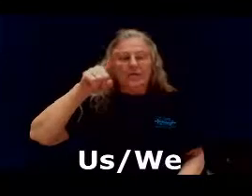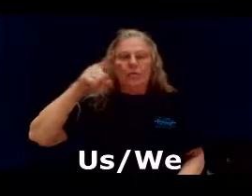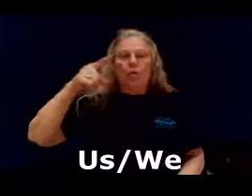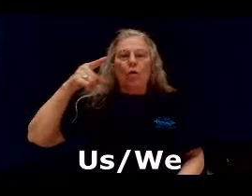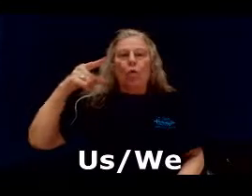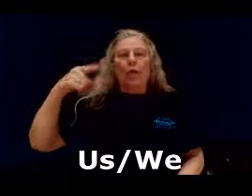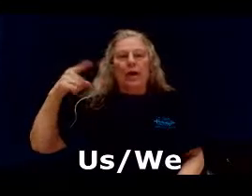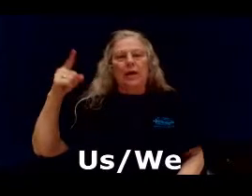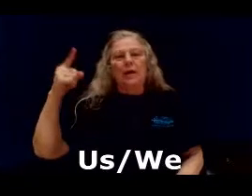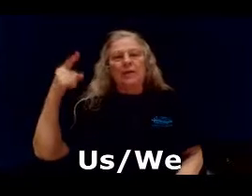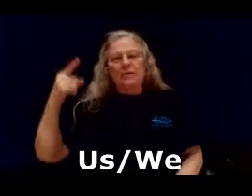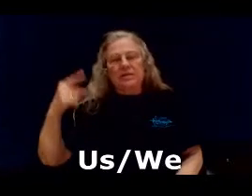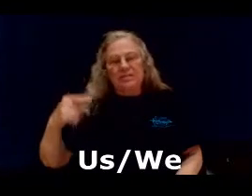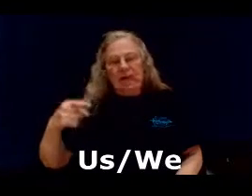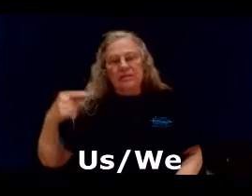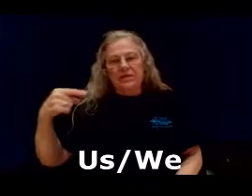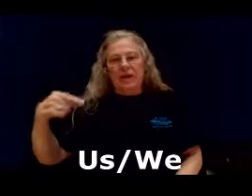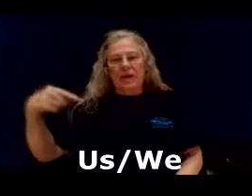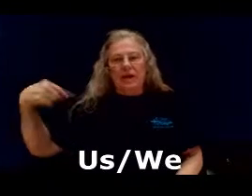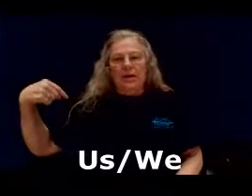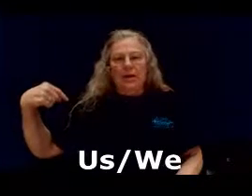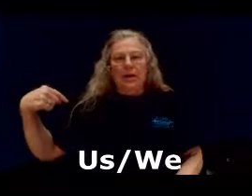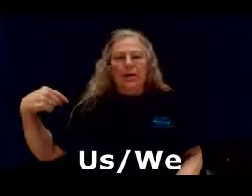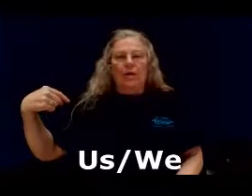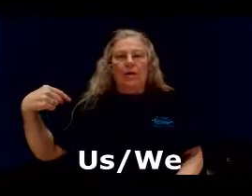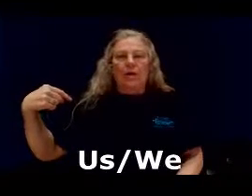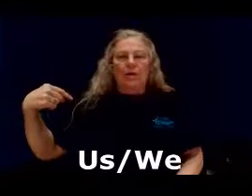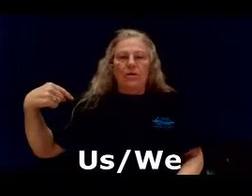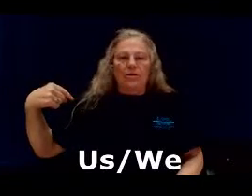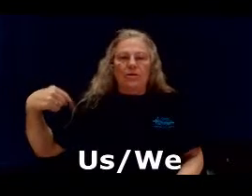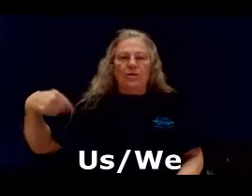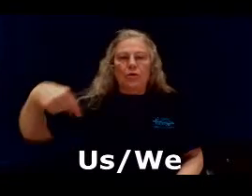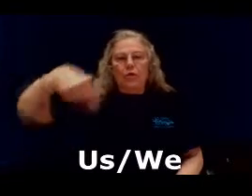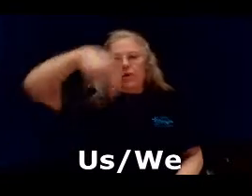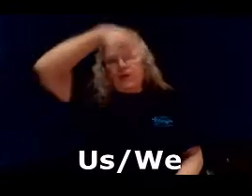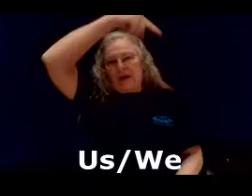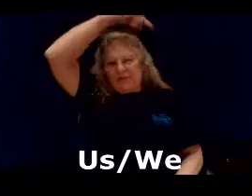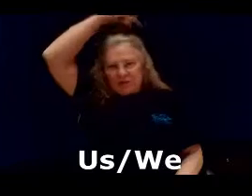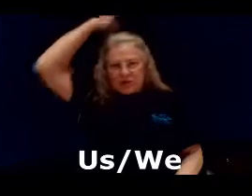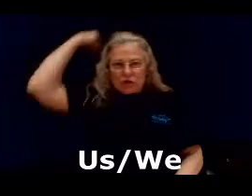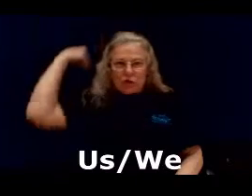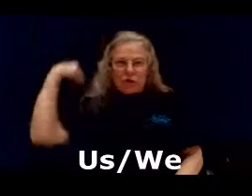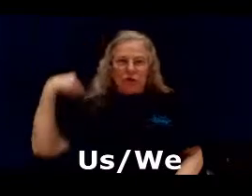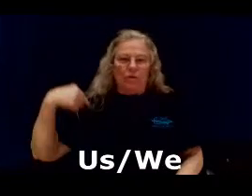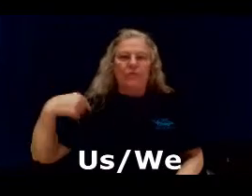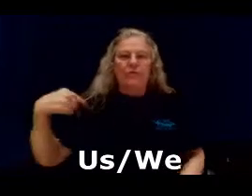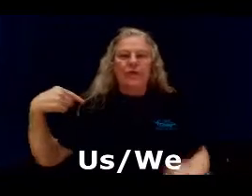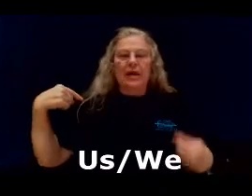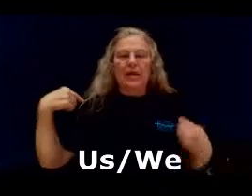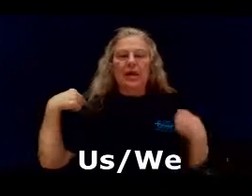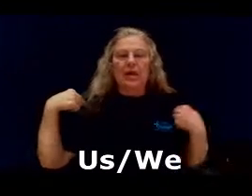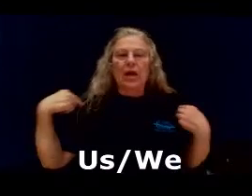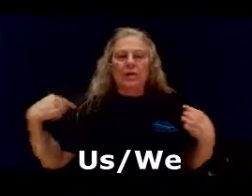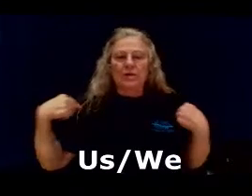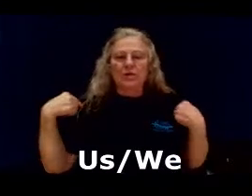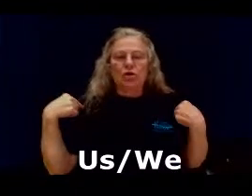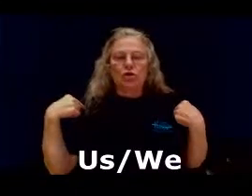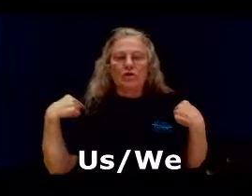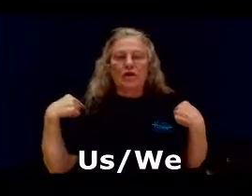Us or we, same sign. Now, you're going to think of a circle that encompasses